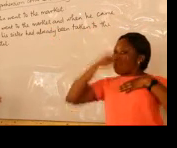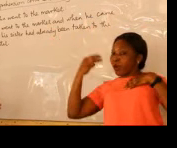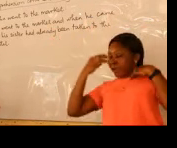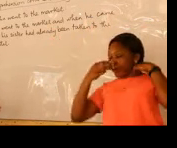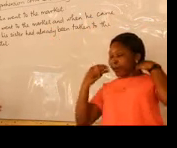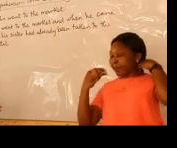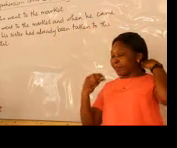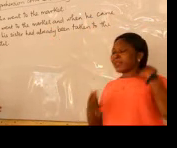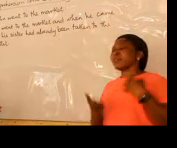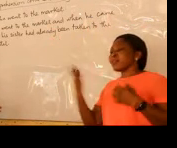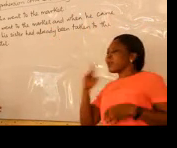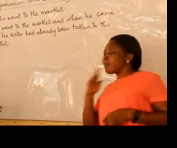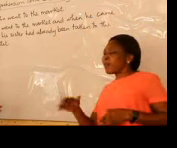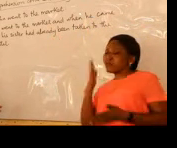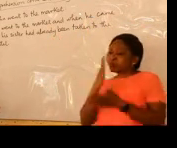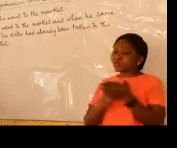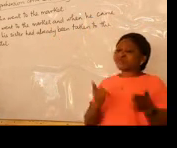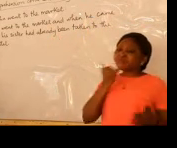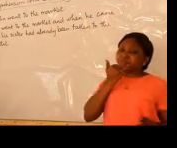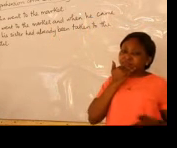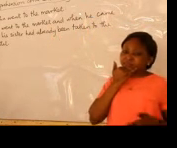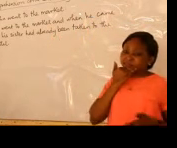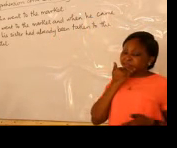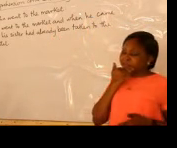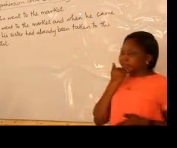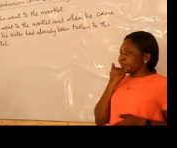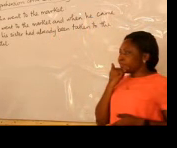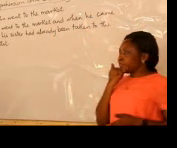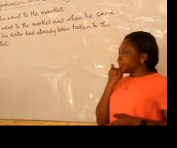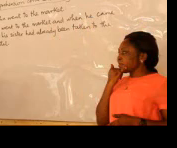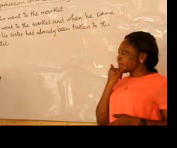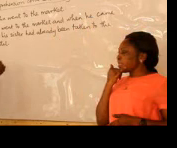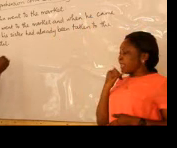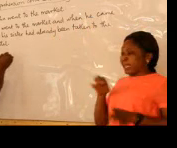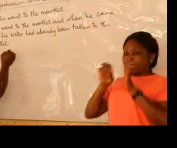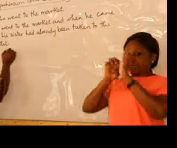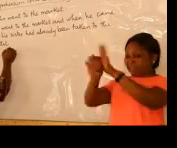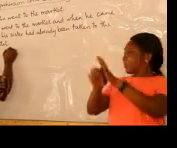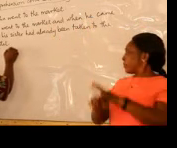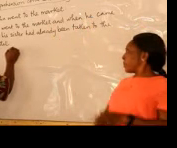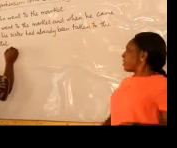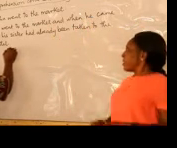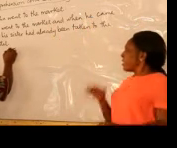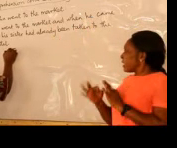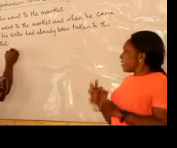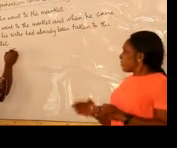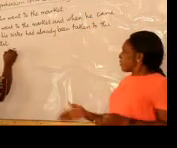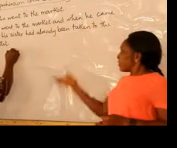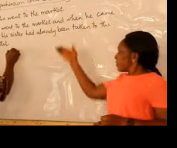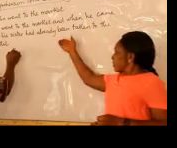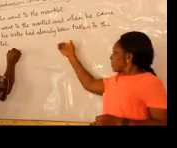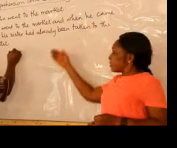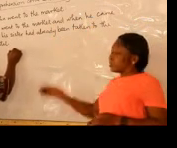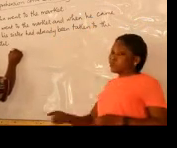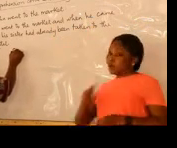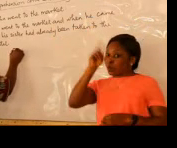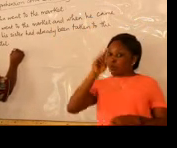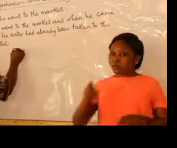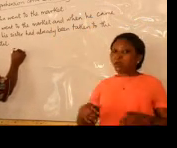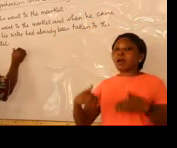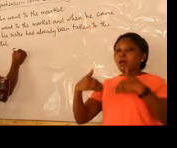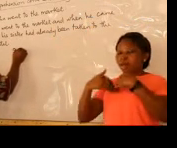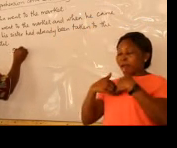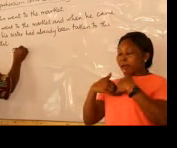ringable errors. We ring them, assuming this question attracts 5